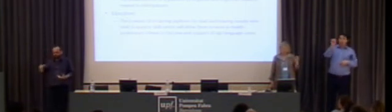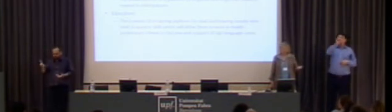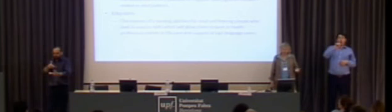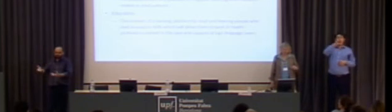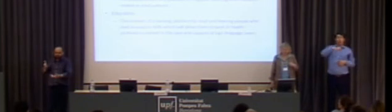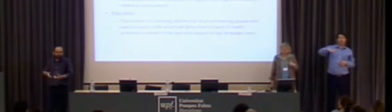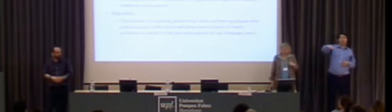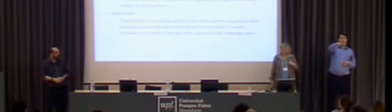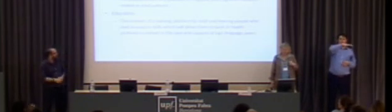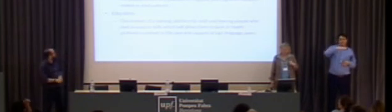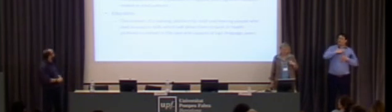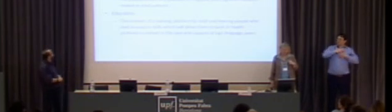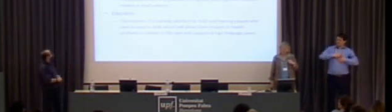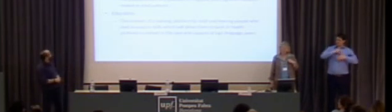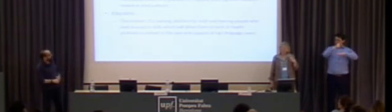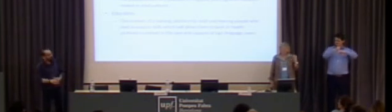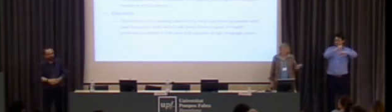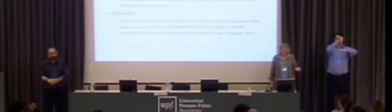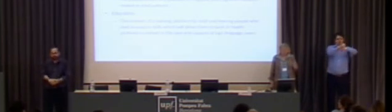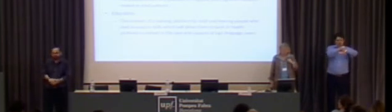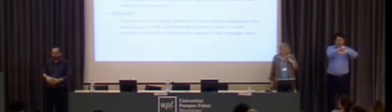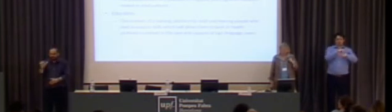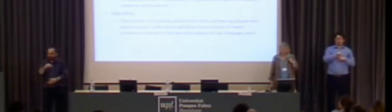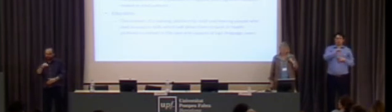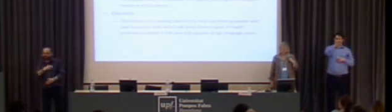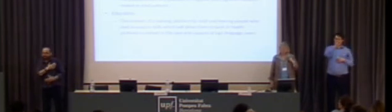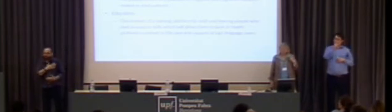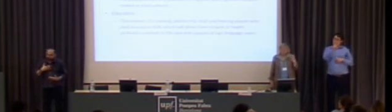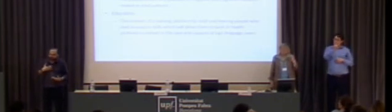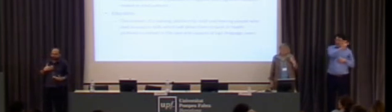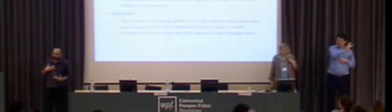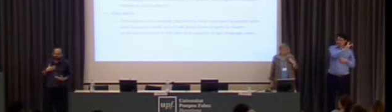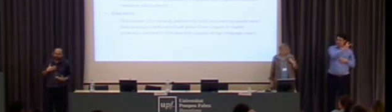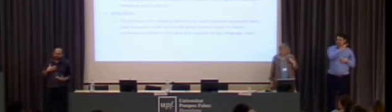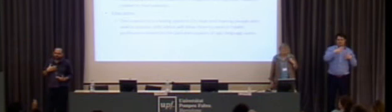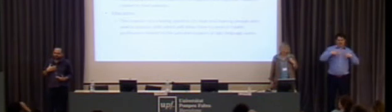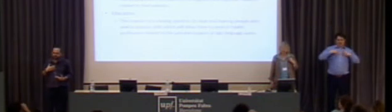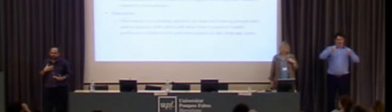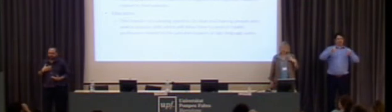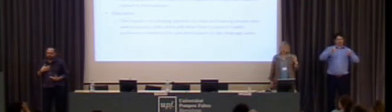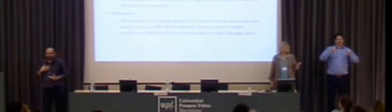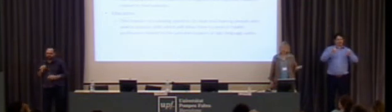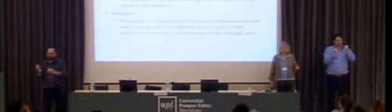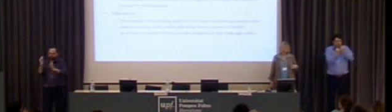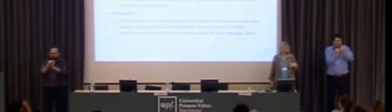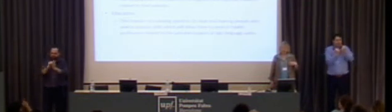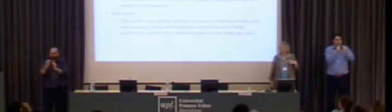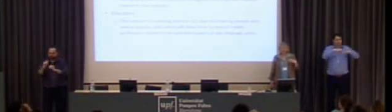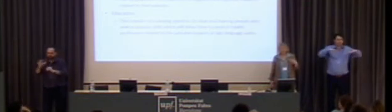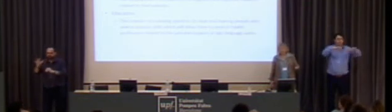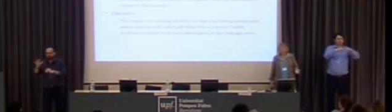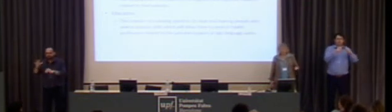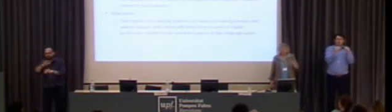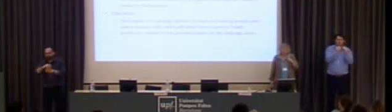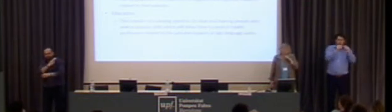set up a healthcare platform, to do more neurolinguistic research, and to create